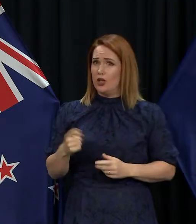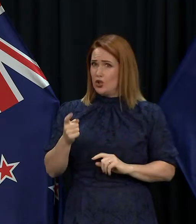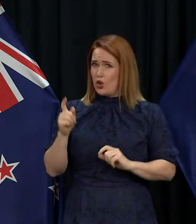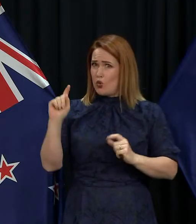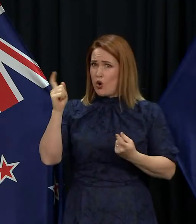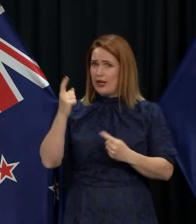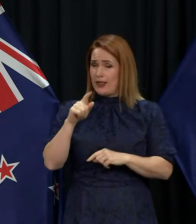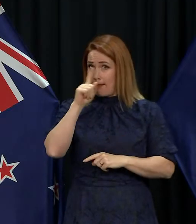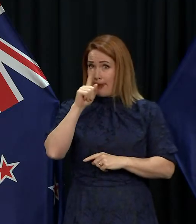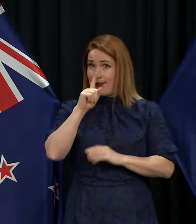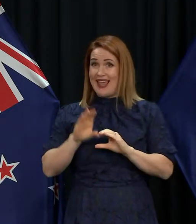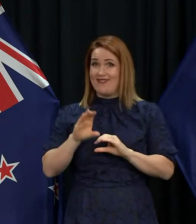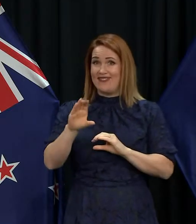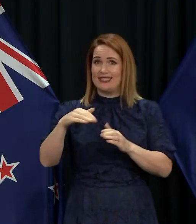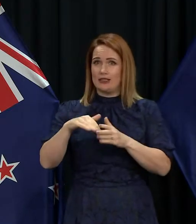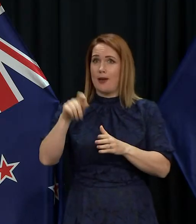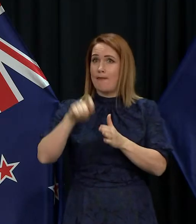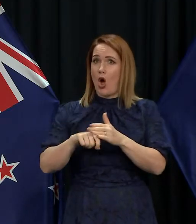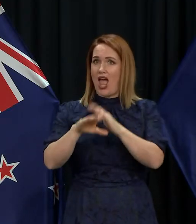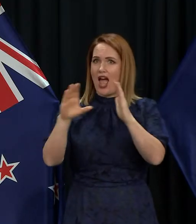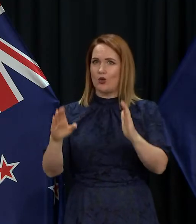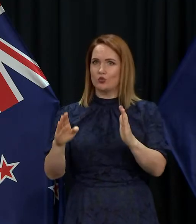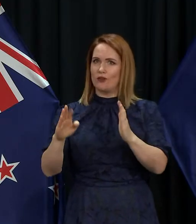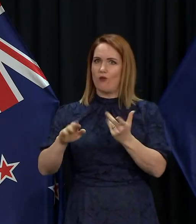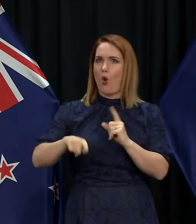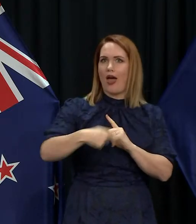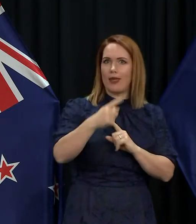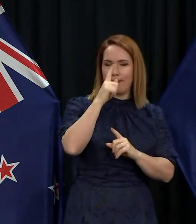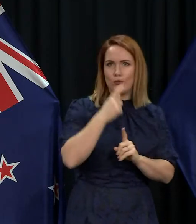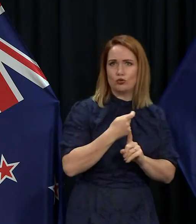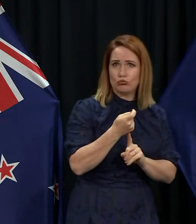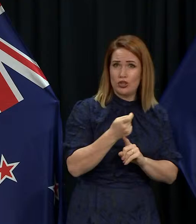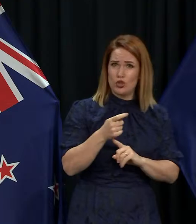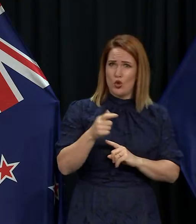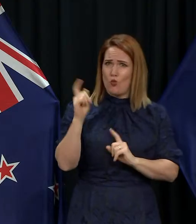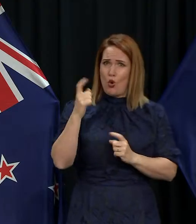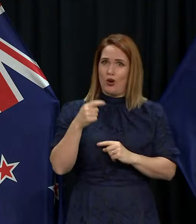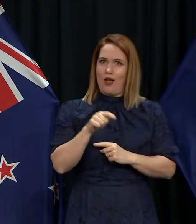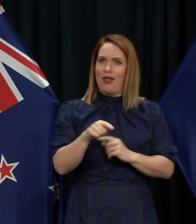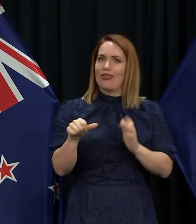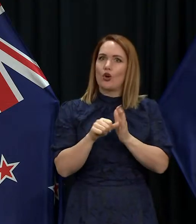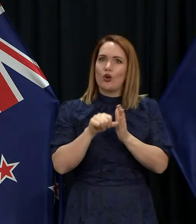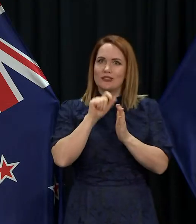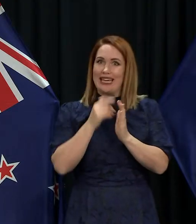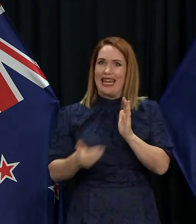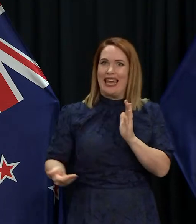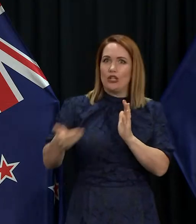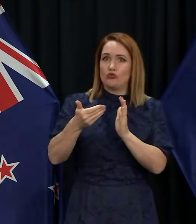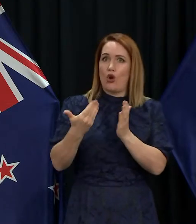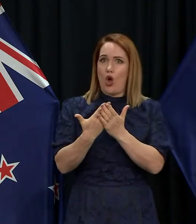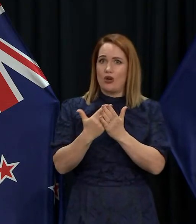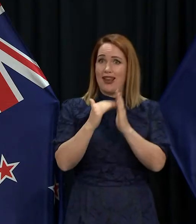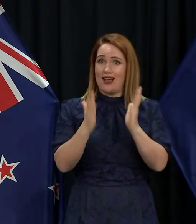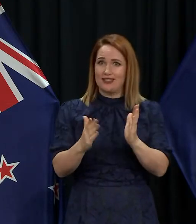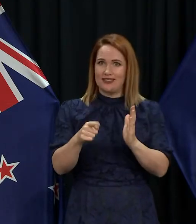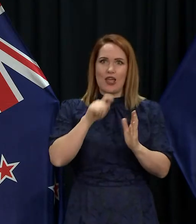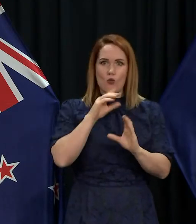on those increased interest costs to renters because they can no longer deduct them?